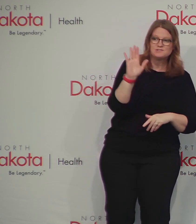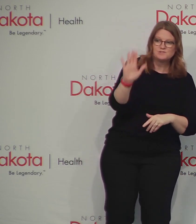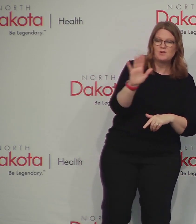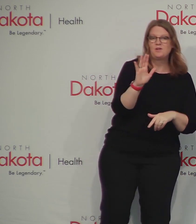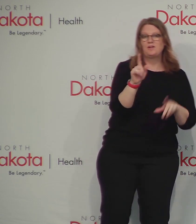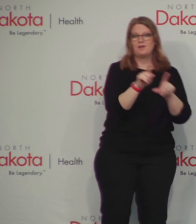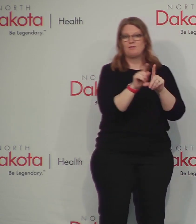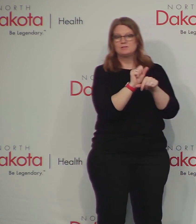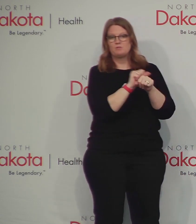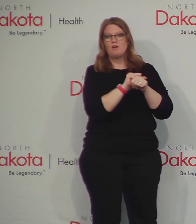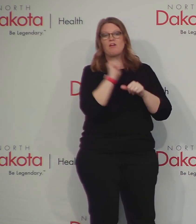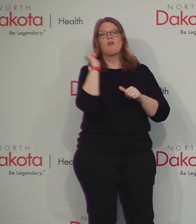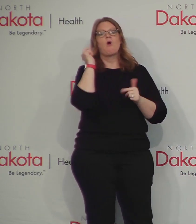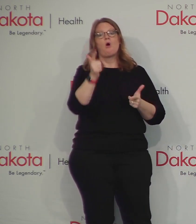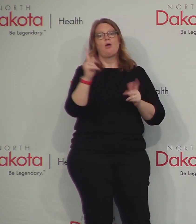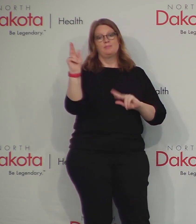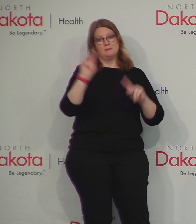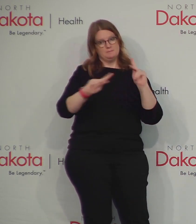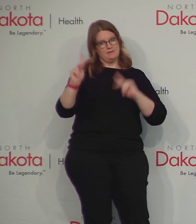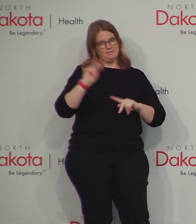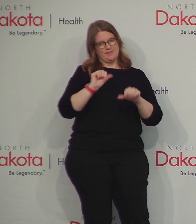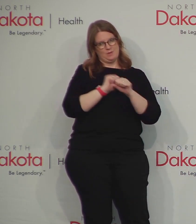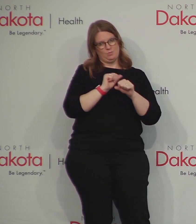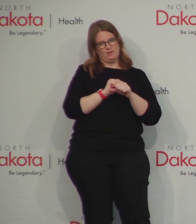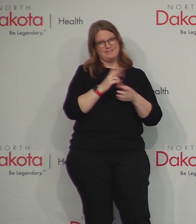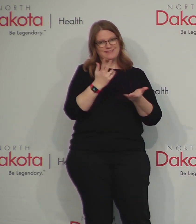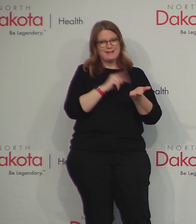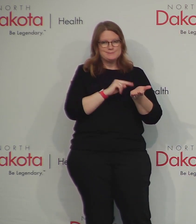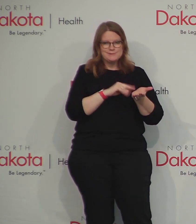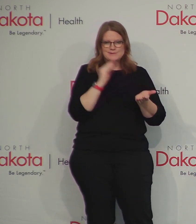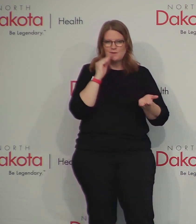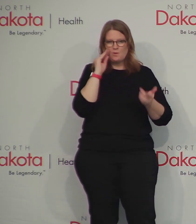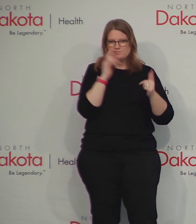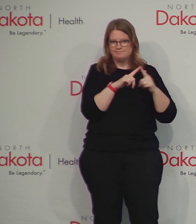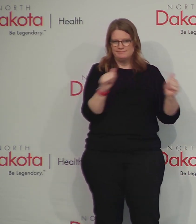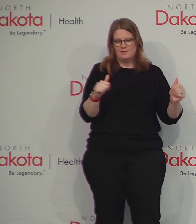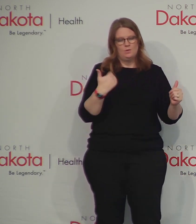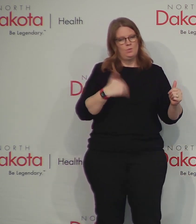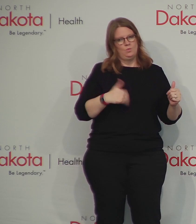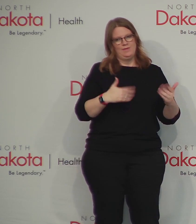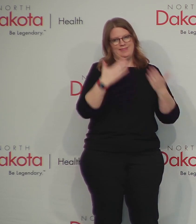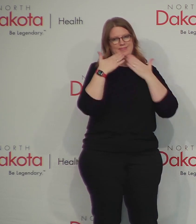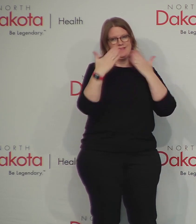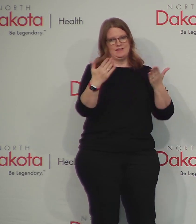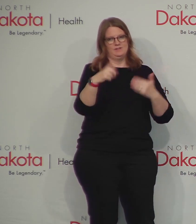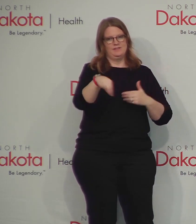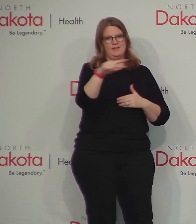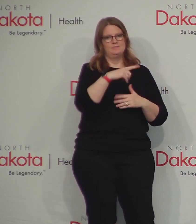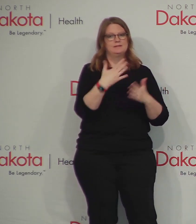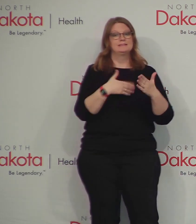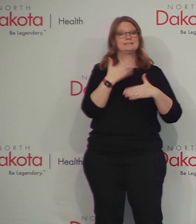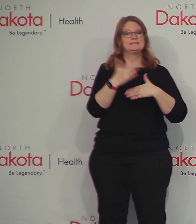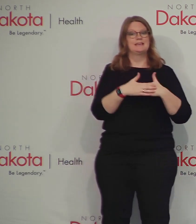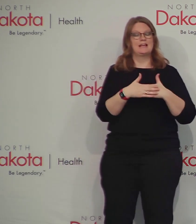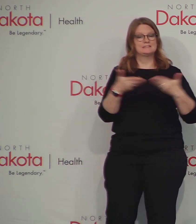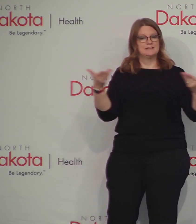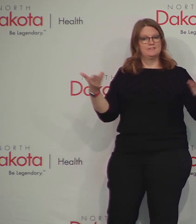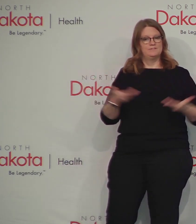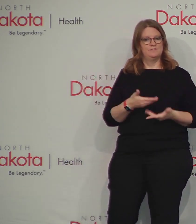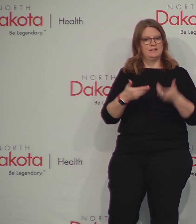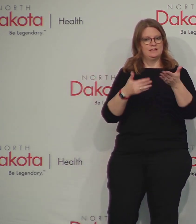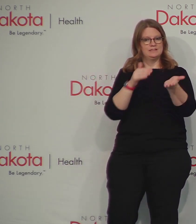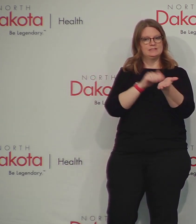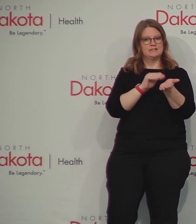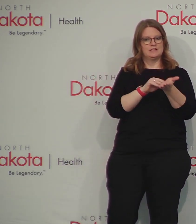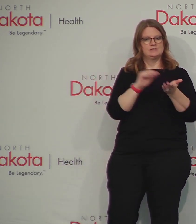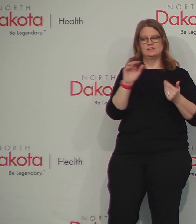the long-term care workers that have been working extra hard this year. So thank you. Next up, I'd like to invite